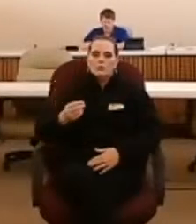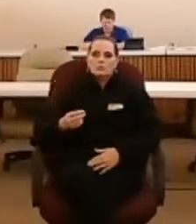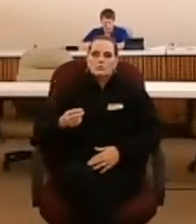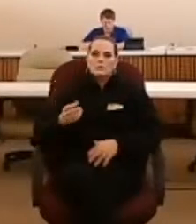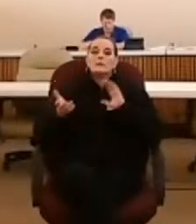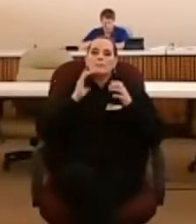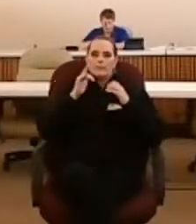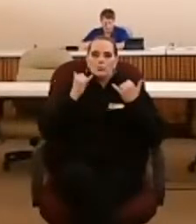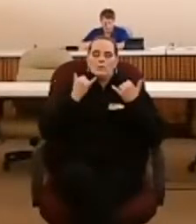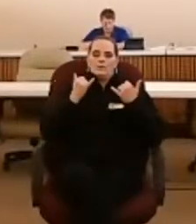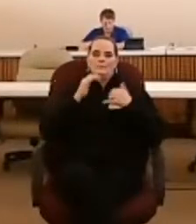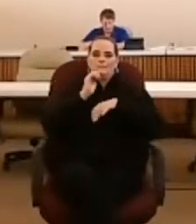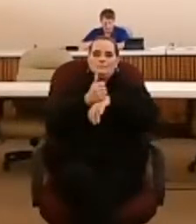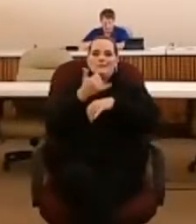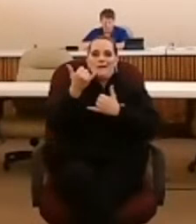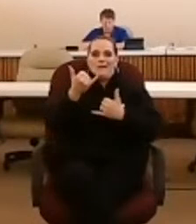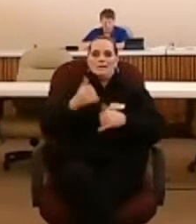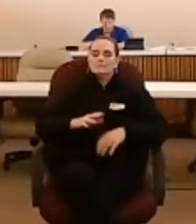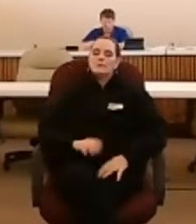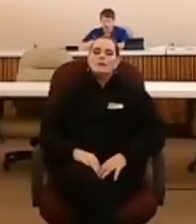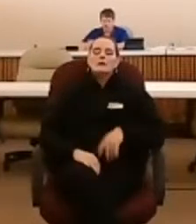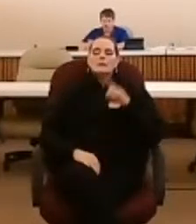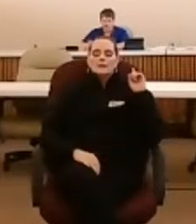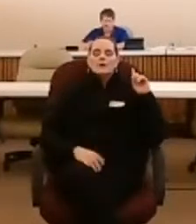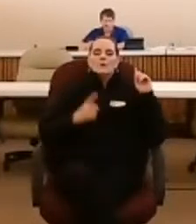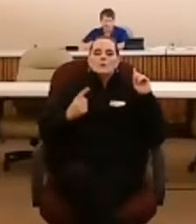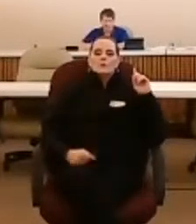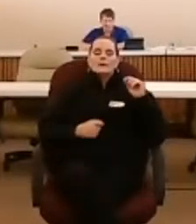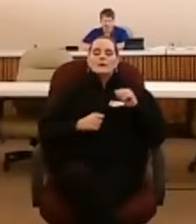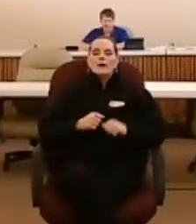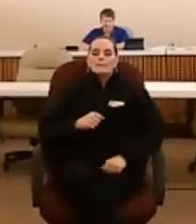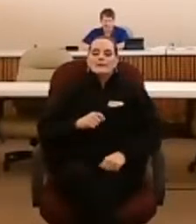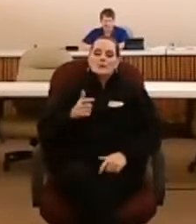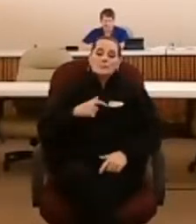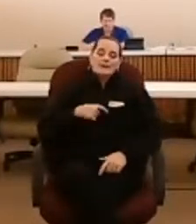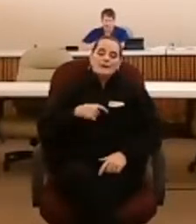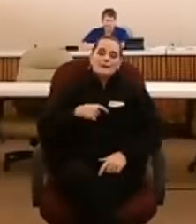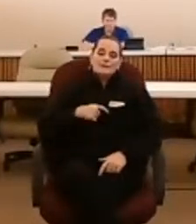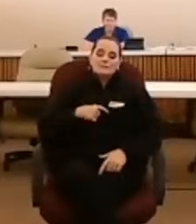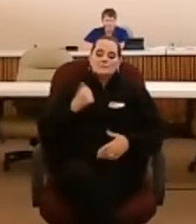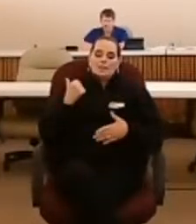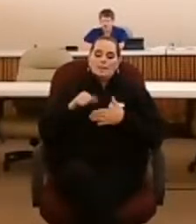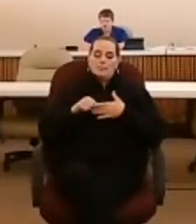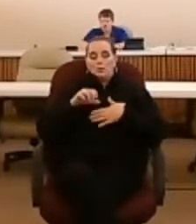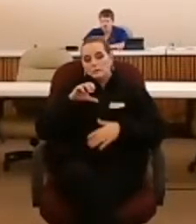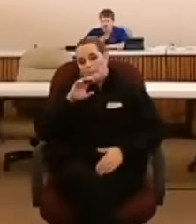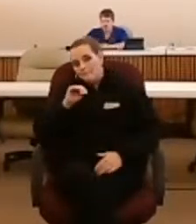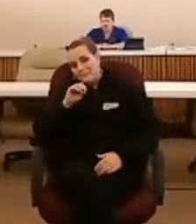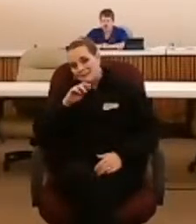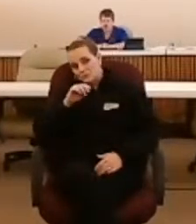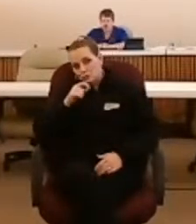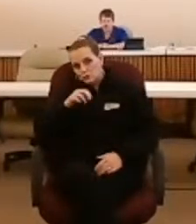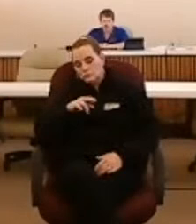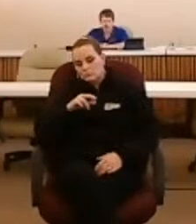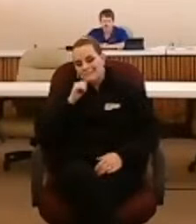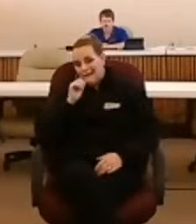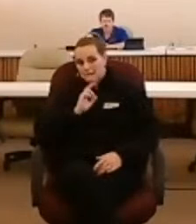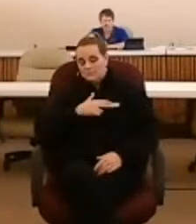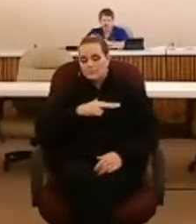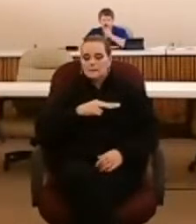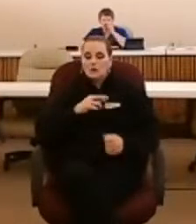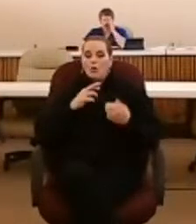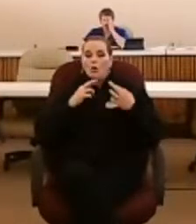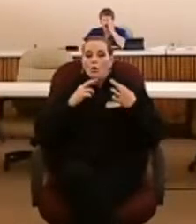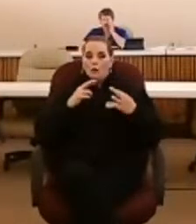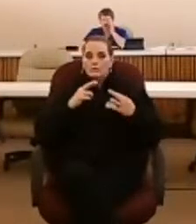I appreciate that, because like I said, ultimately, it's up to the postmaster, not to us, but hopefully they will acquiesce